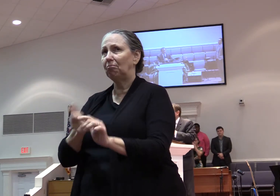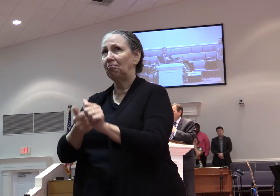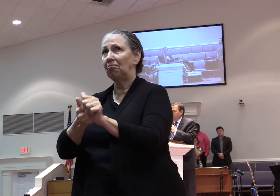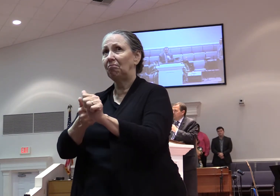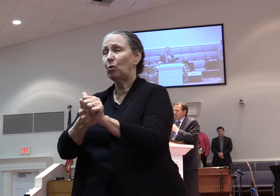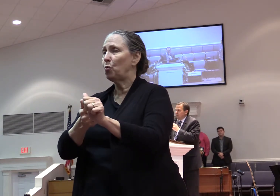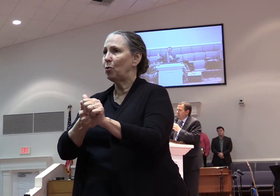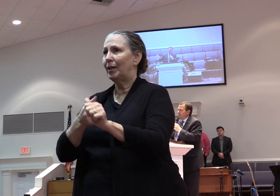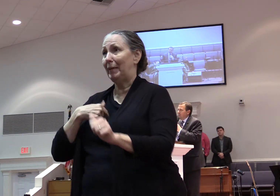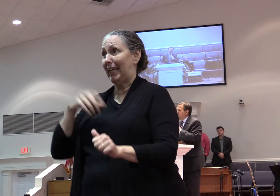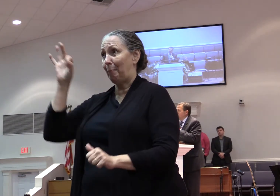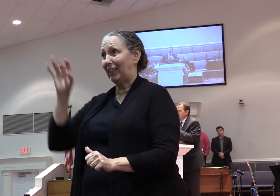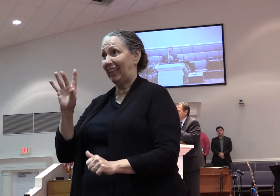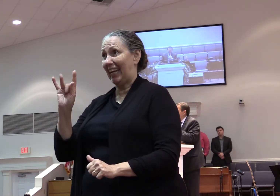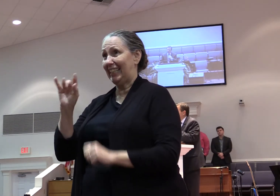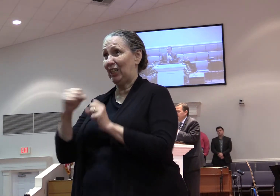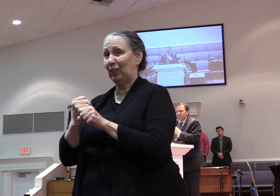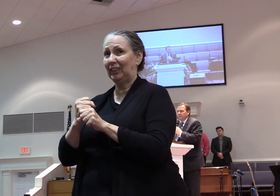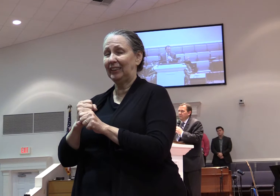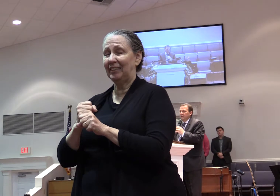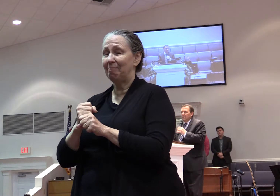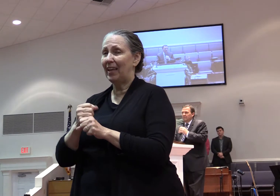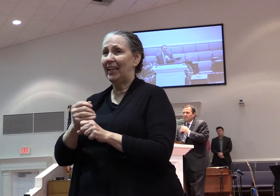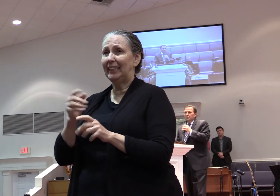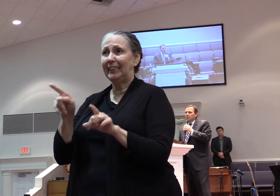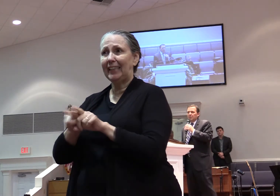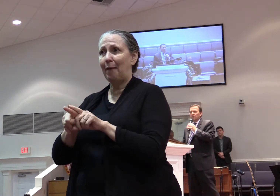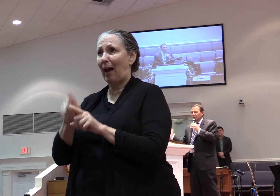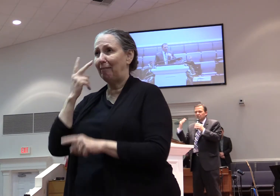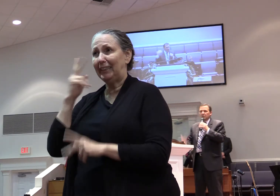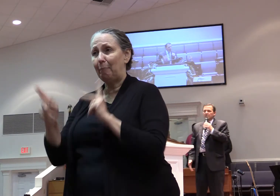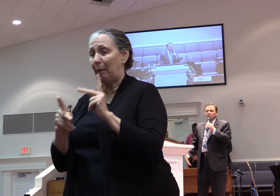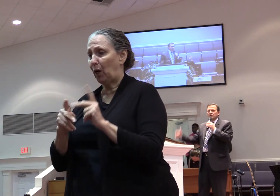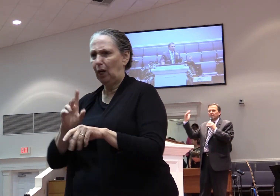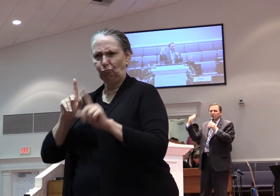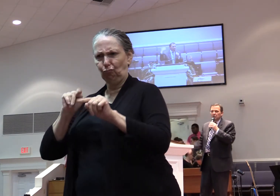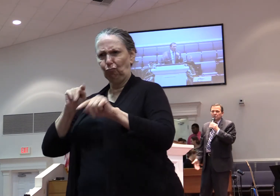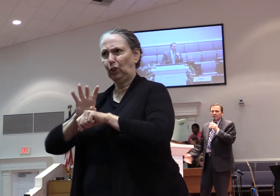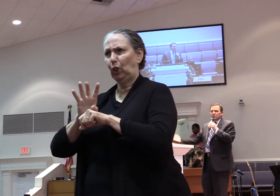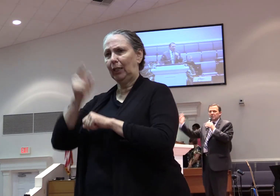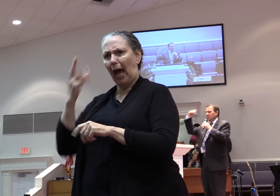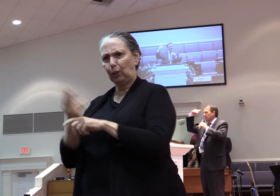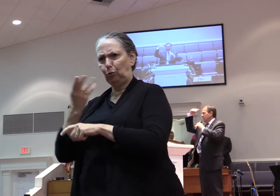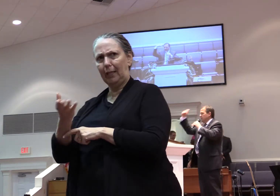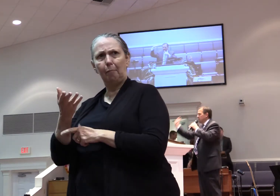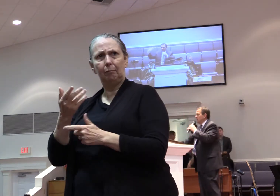I'm telling you, I've been pastoring for 18 years and it's never failed. I've seen people, they were in church, they were still being used,